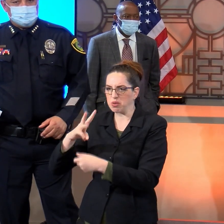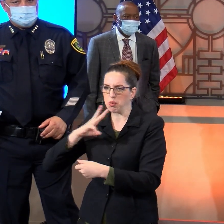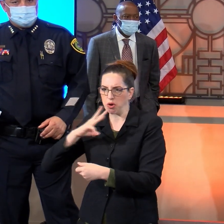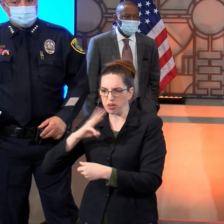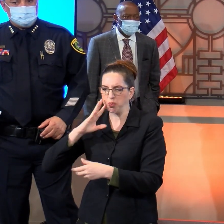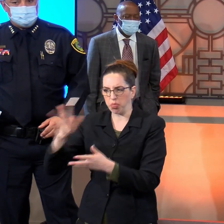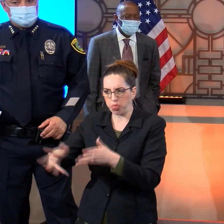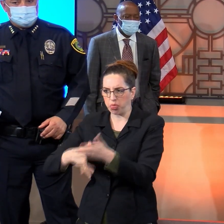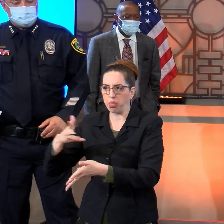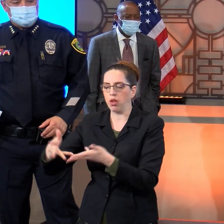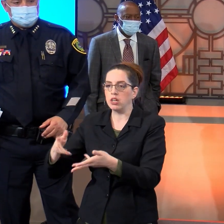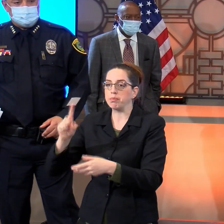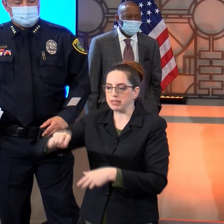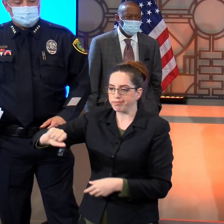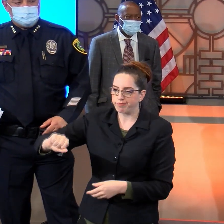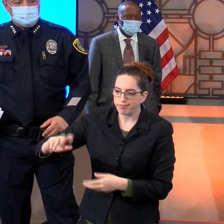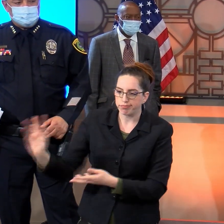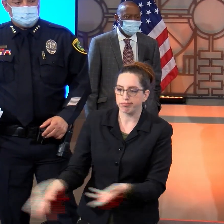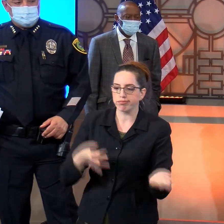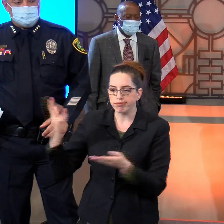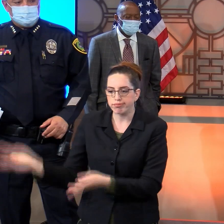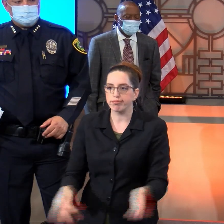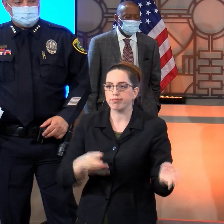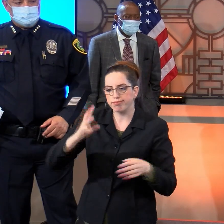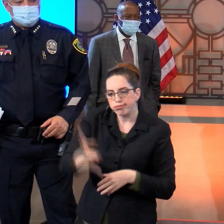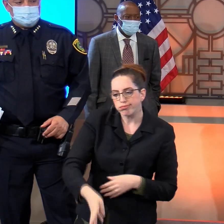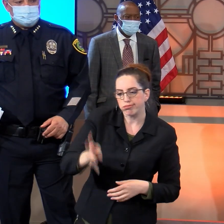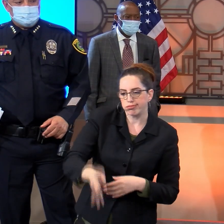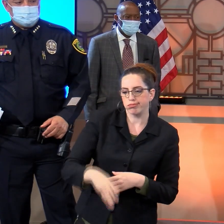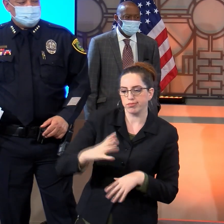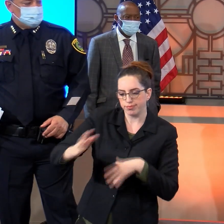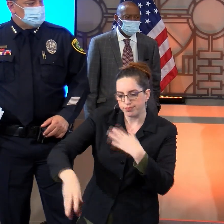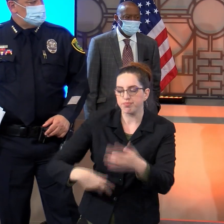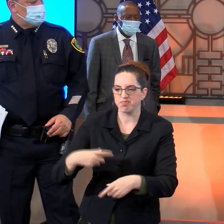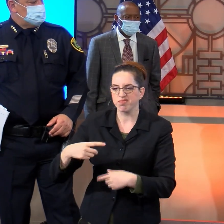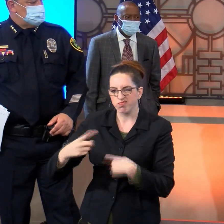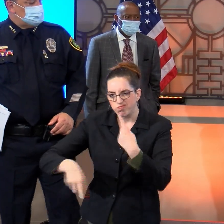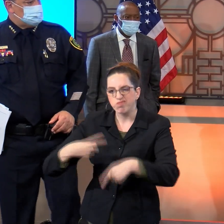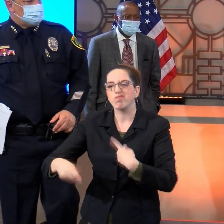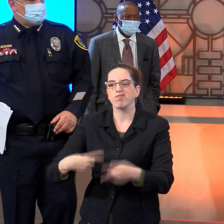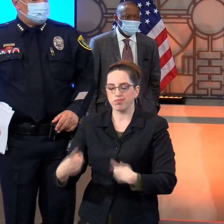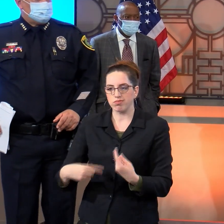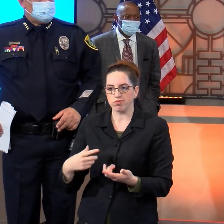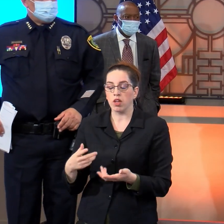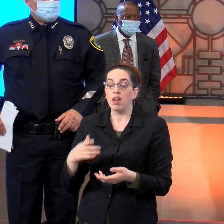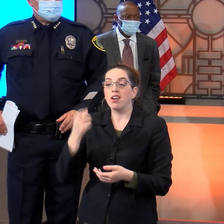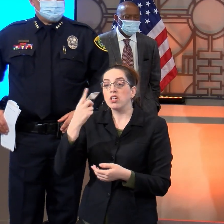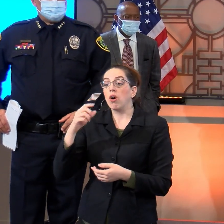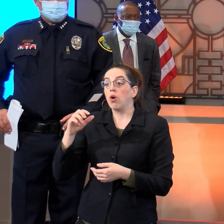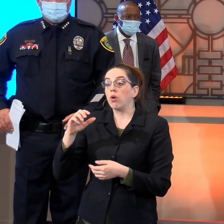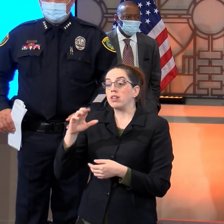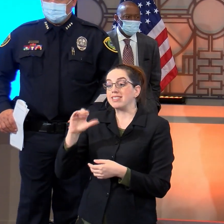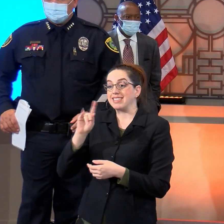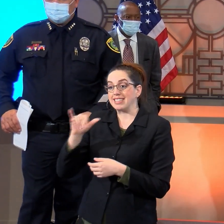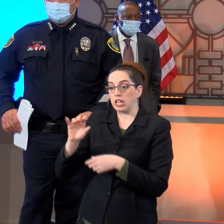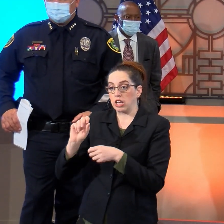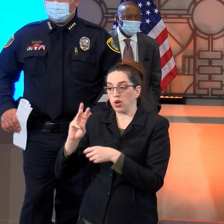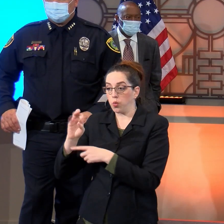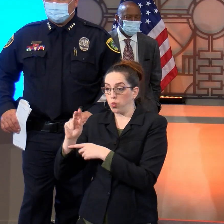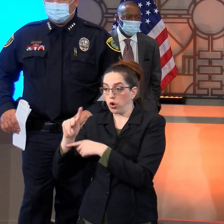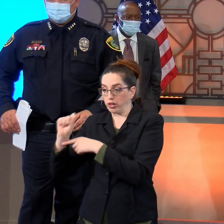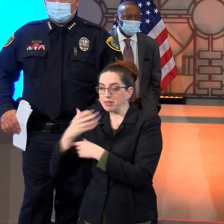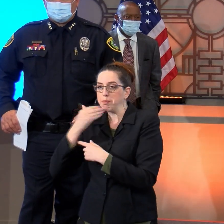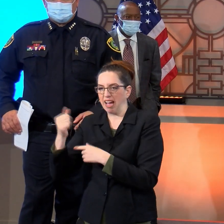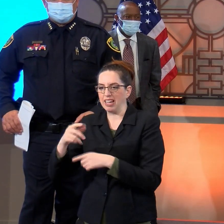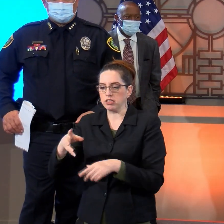flush those pipes. So our Public Works system is advising that you flush the water from all the